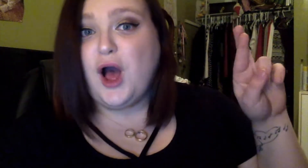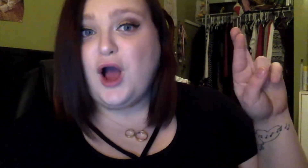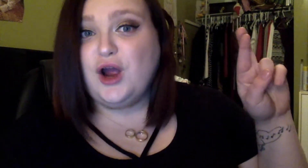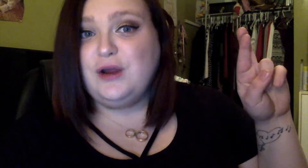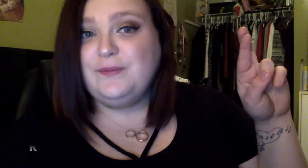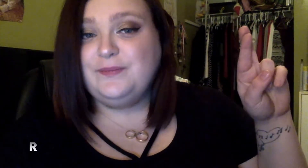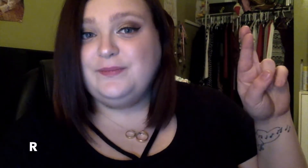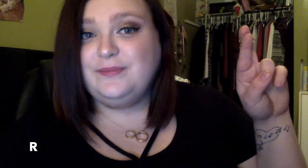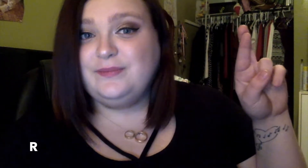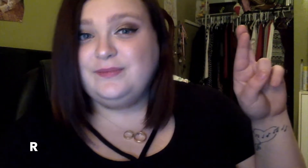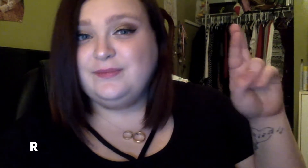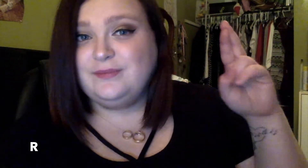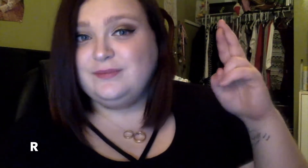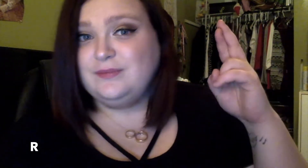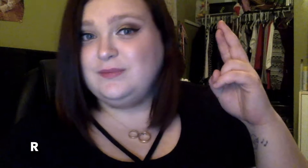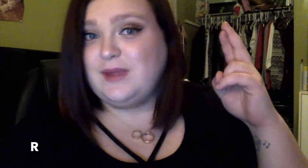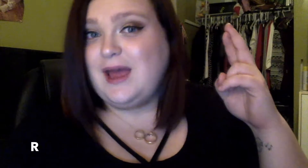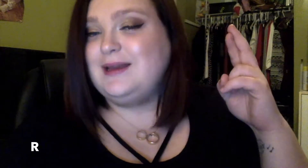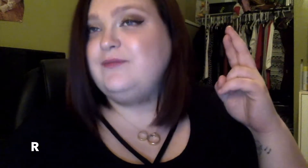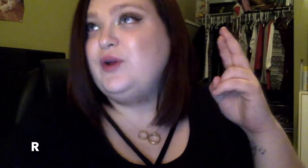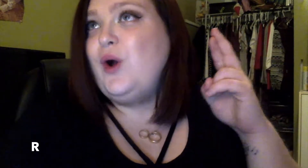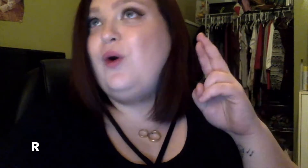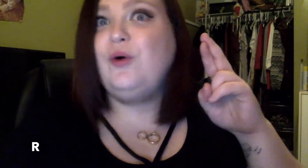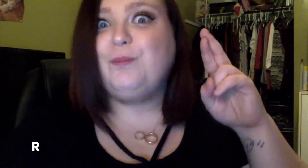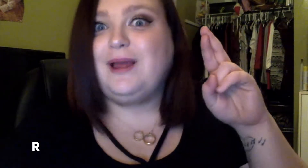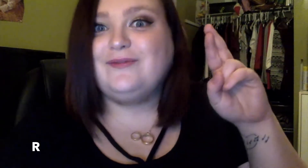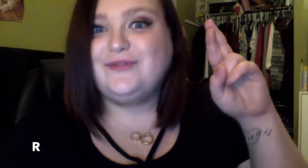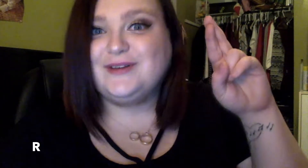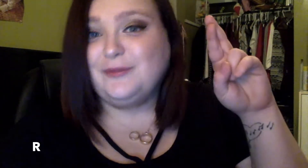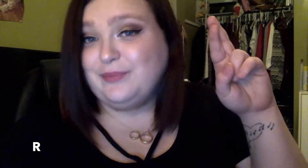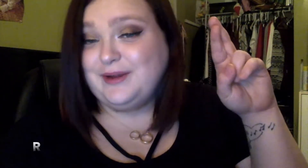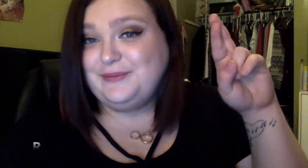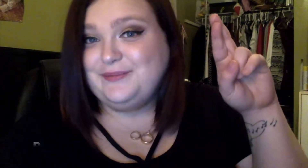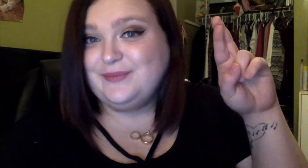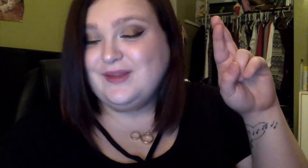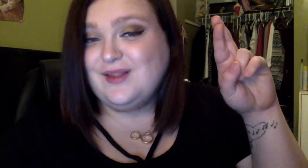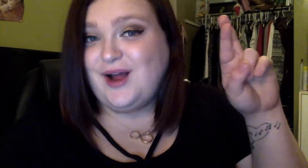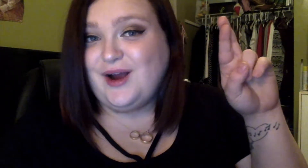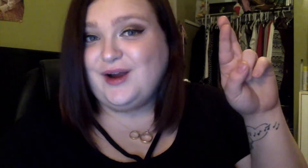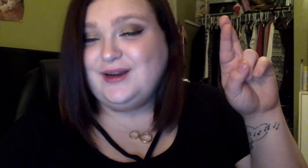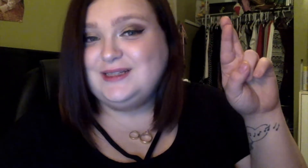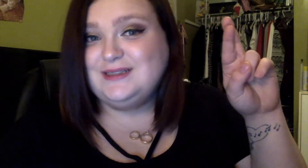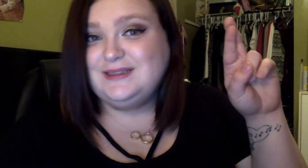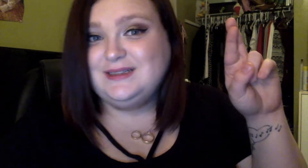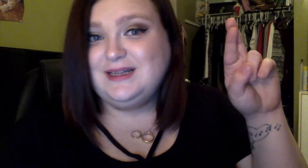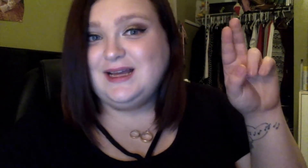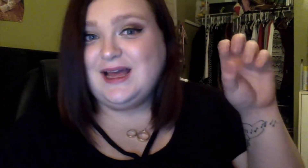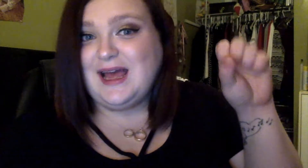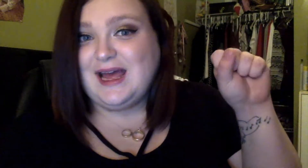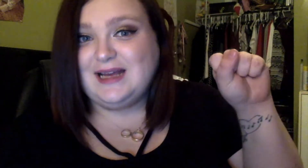R, as if you're hoping for something. R, at.